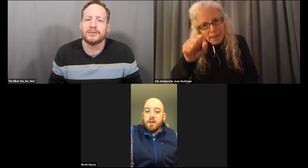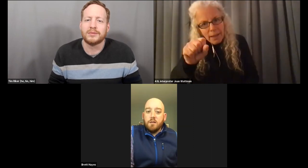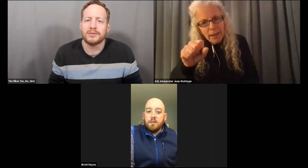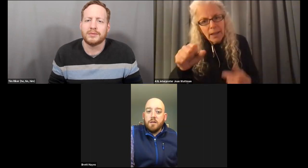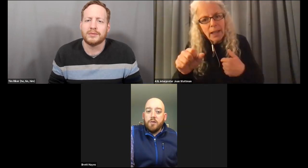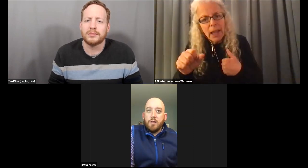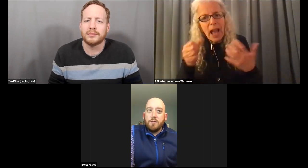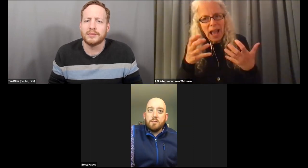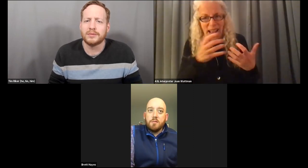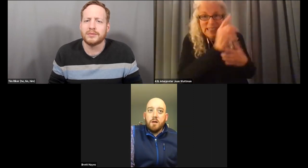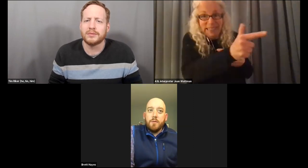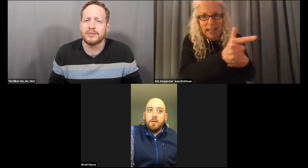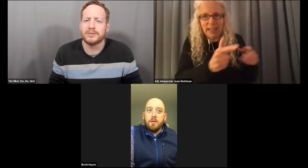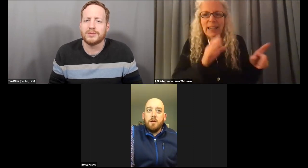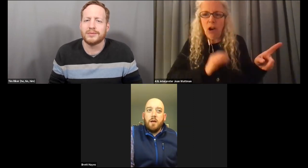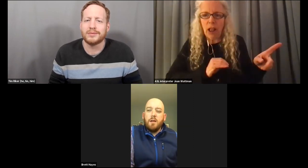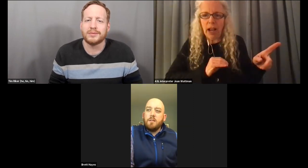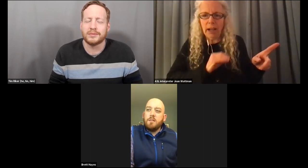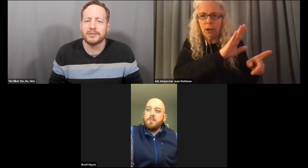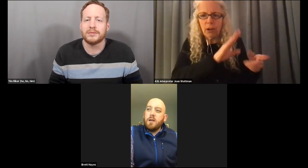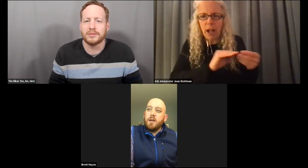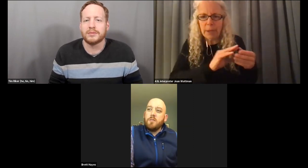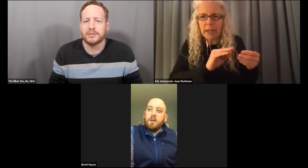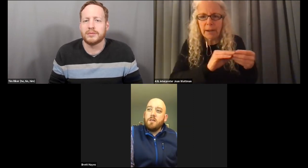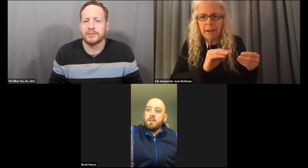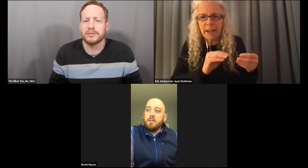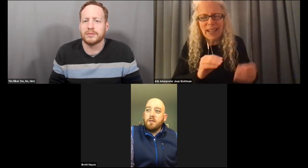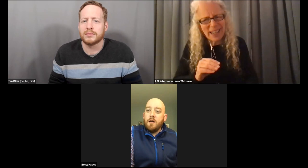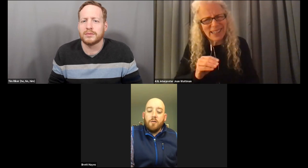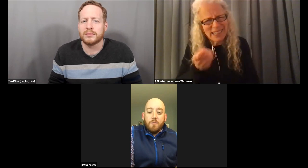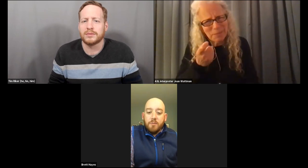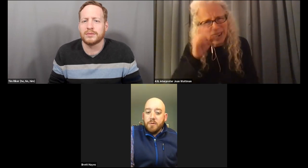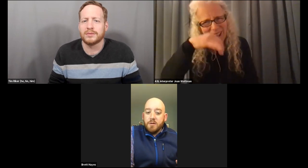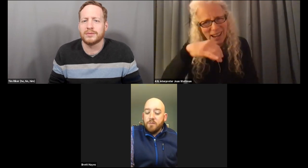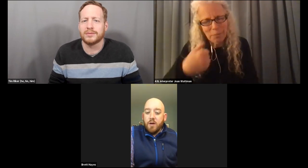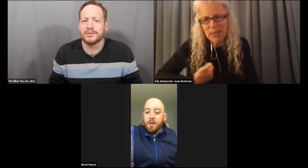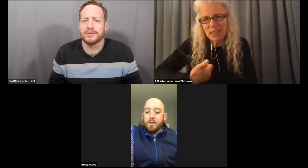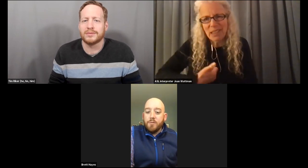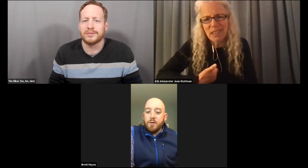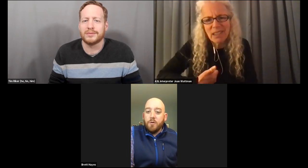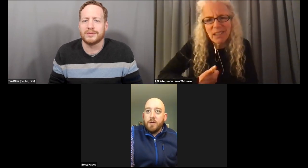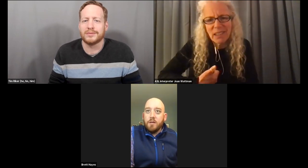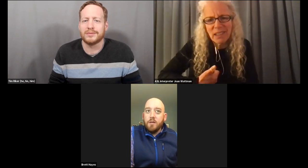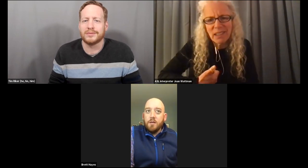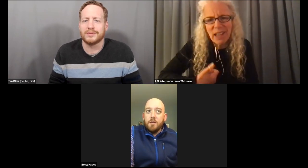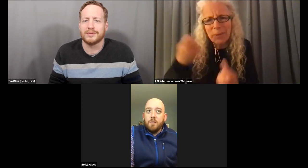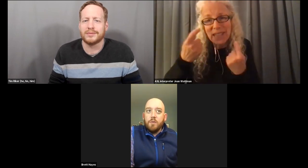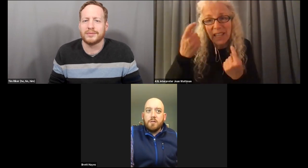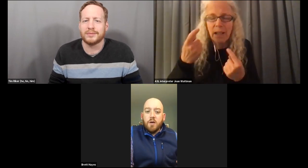second Caroline's comment. And it's funny, I thought, I don't know, maybe it's because of what happened with COVID, we started